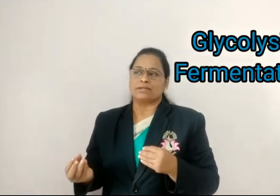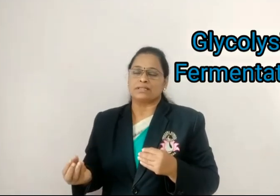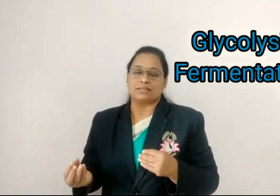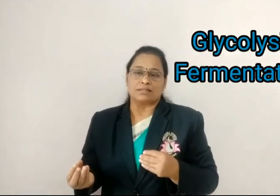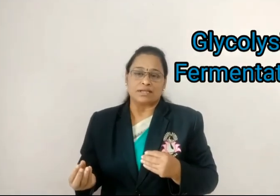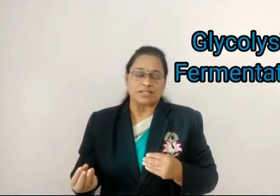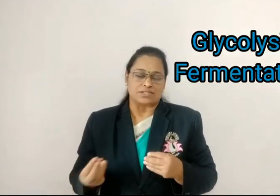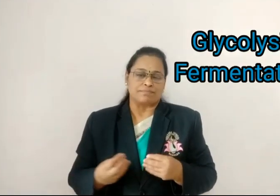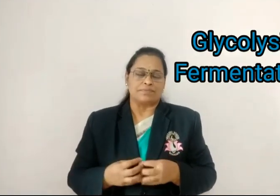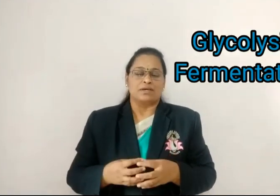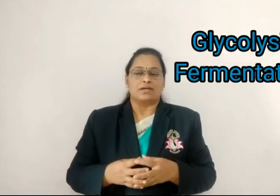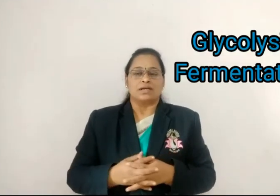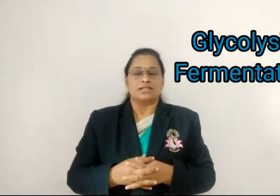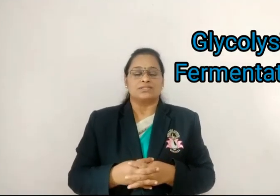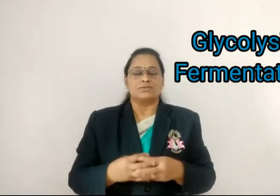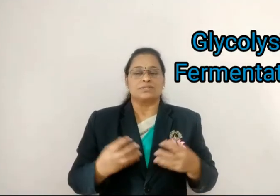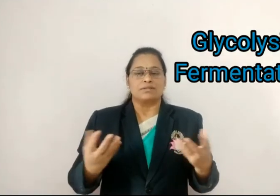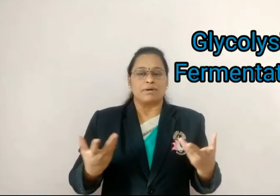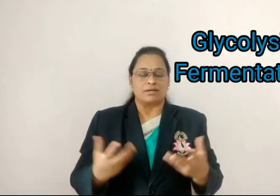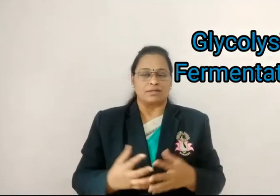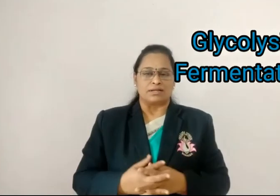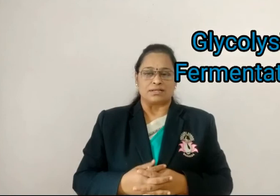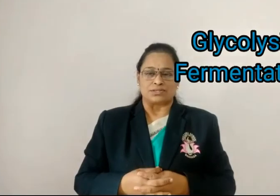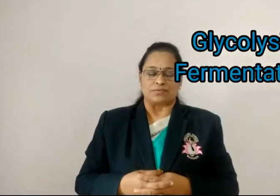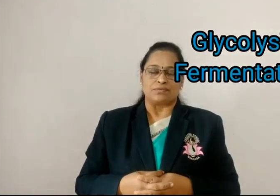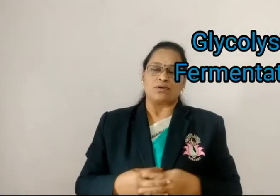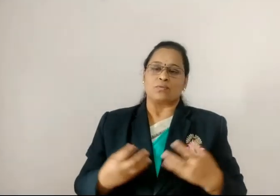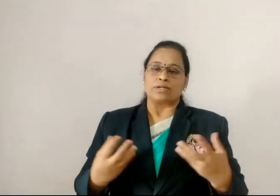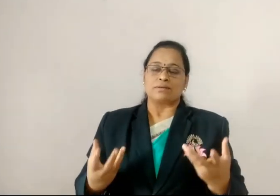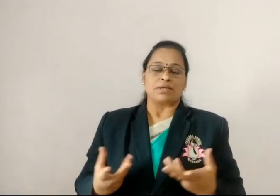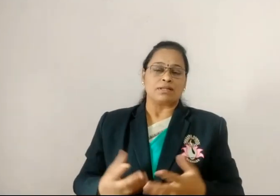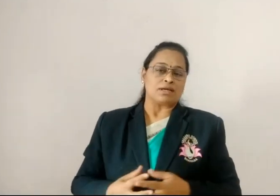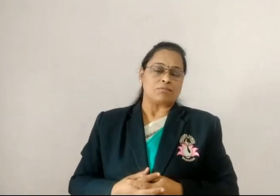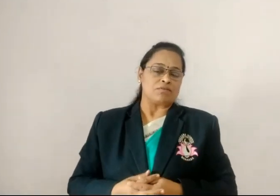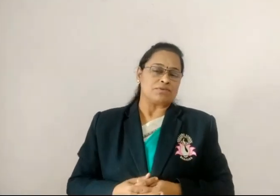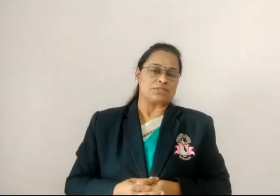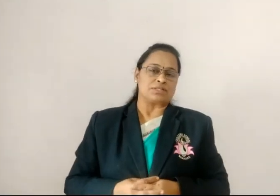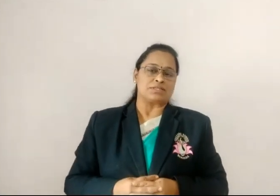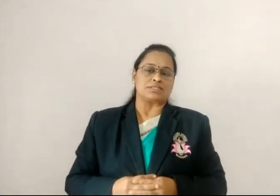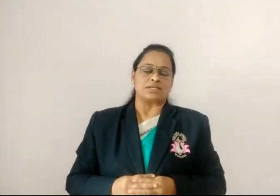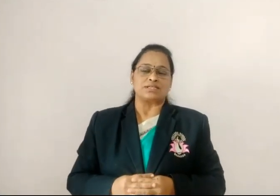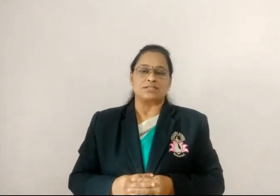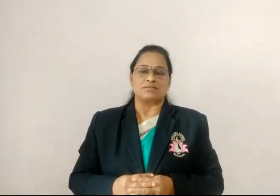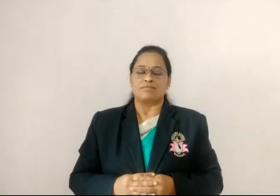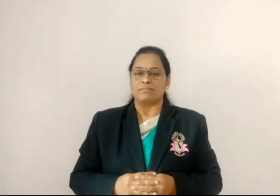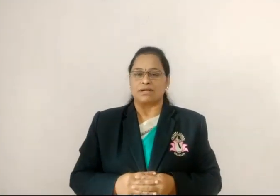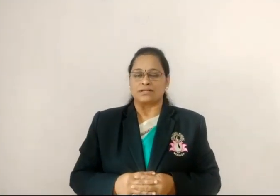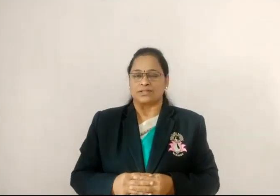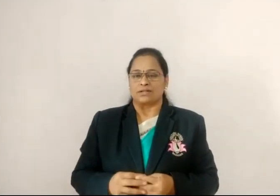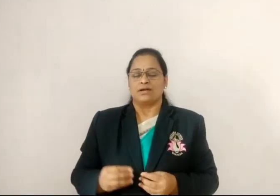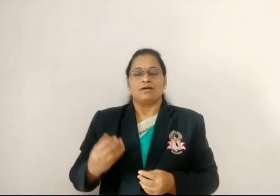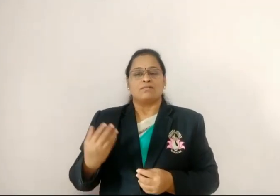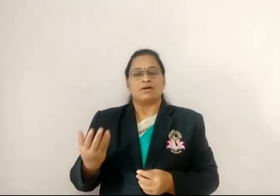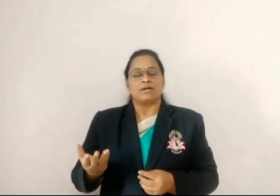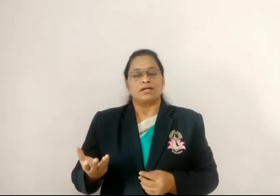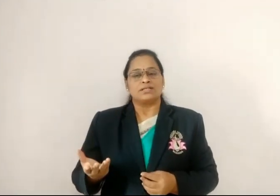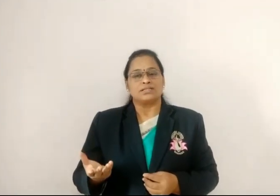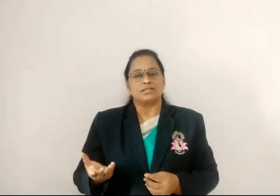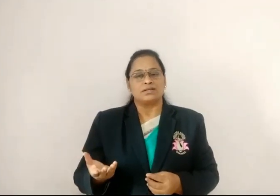in yeast, it is used in the bakery industry. For what is the main aim of using this yeast? Fermentation. Fermentation, what